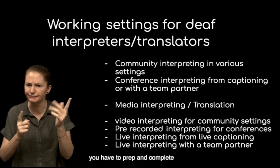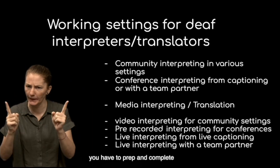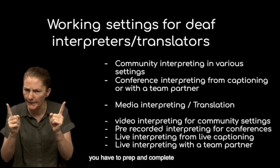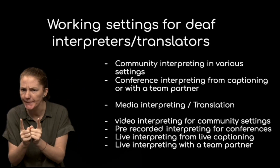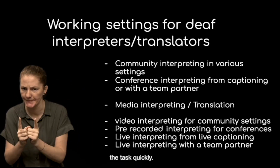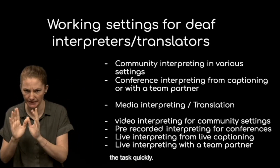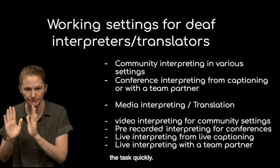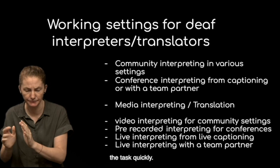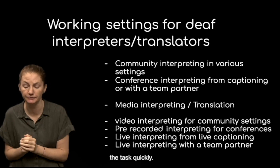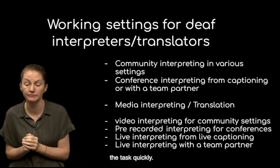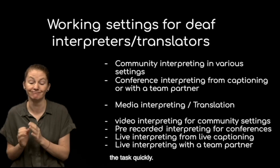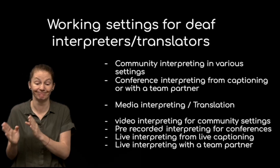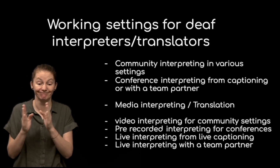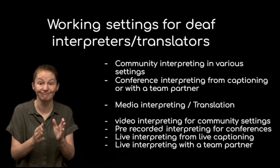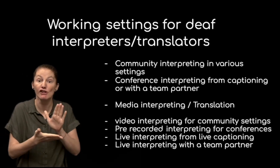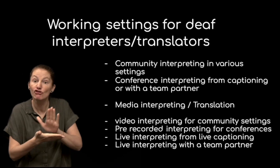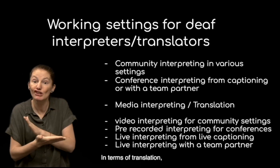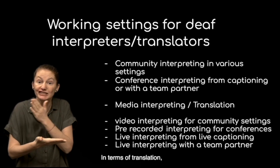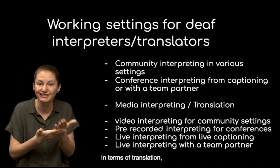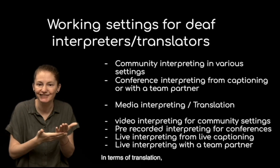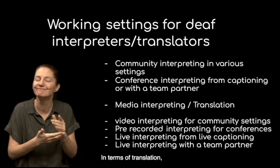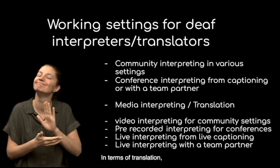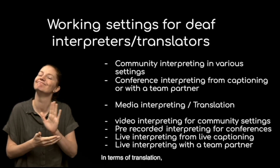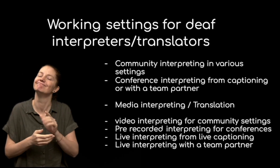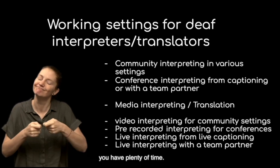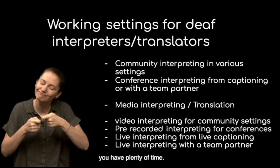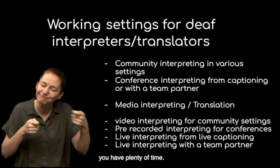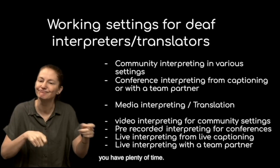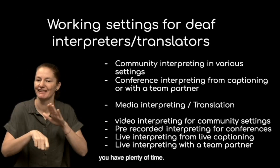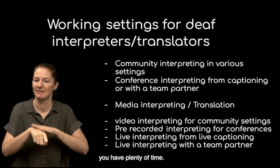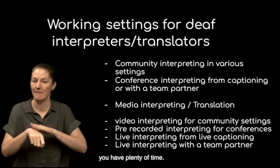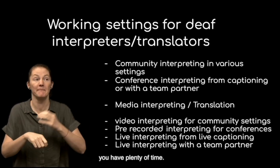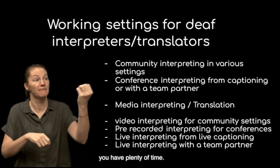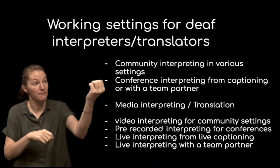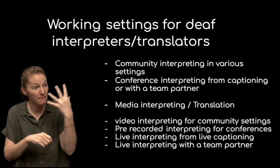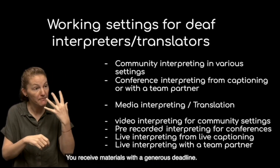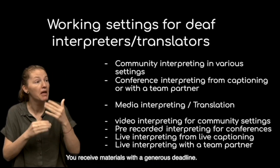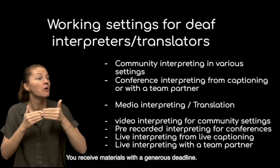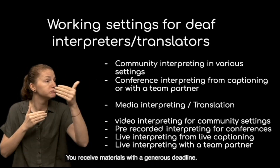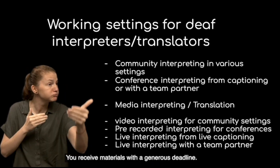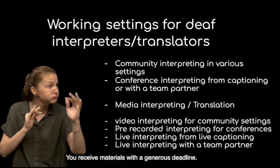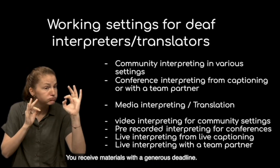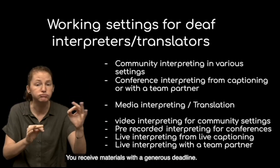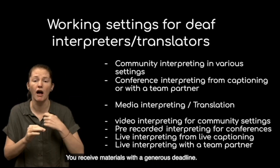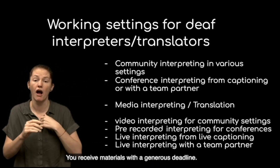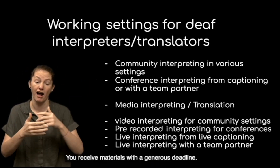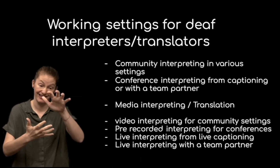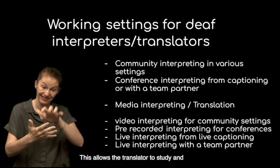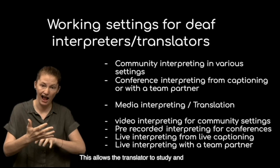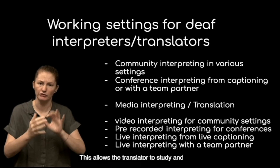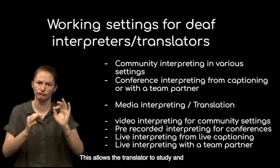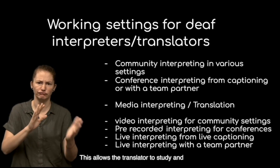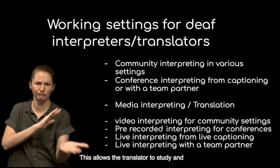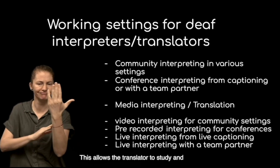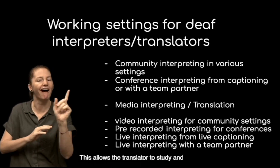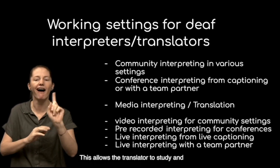client. When it comes to interpreting, time is short. You have to prep and complete the task quickly. In terms of translation, you have plenty of time. You